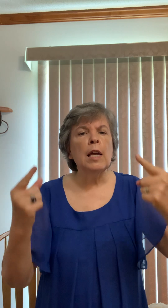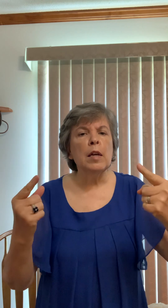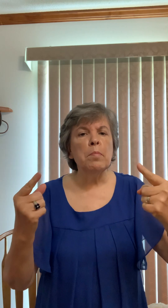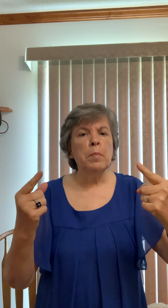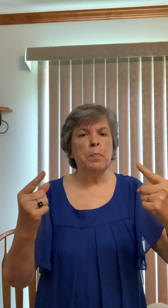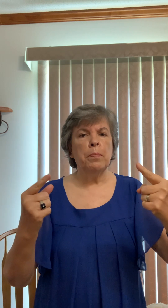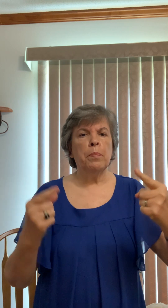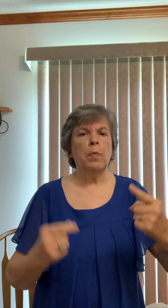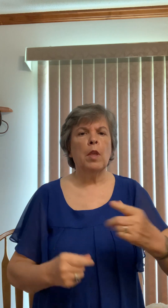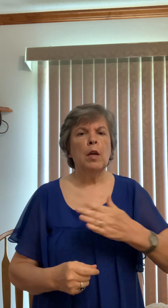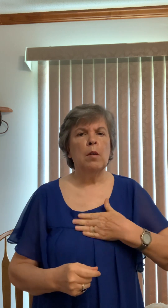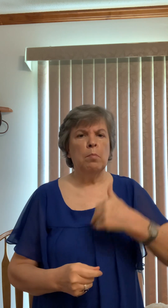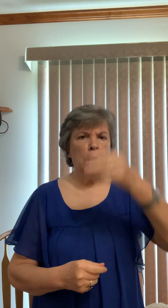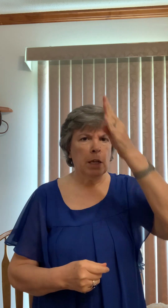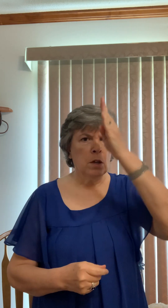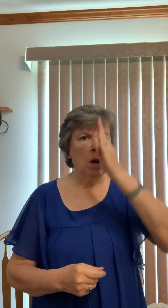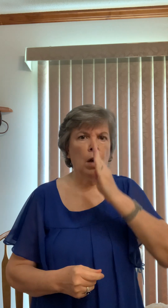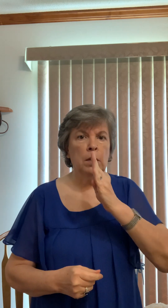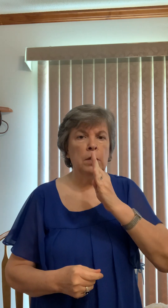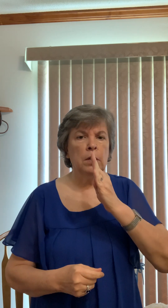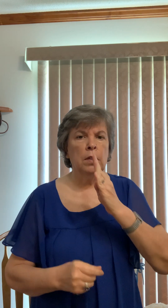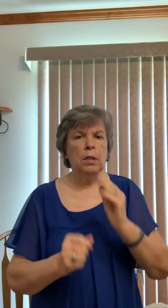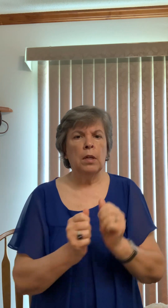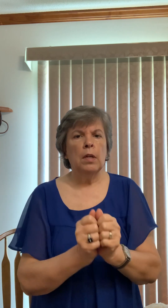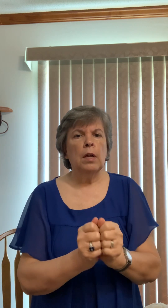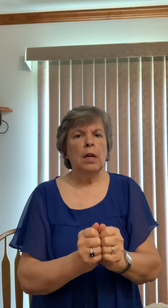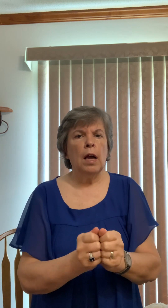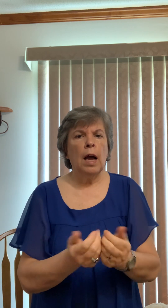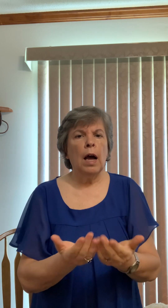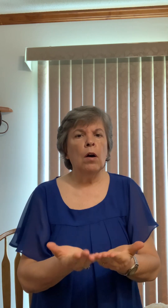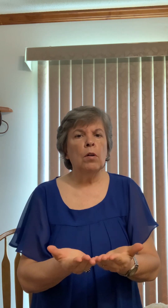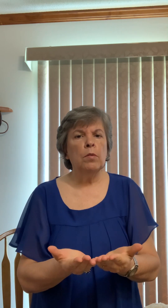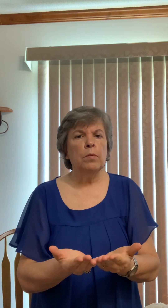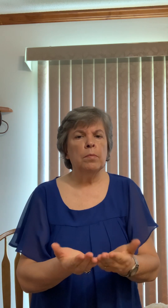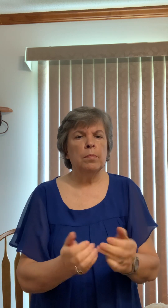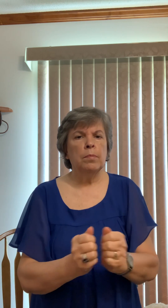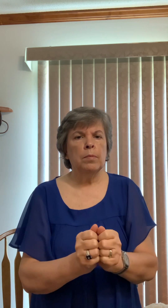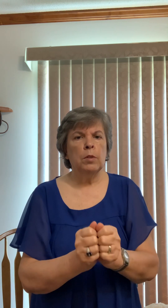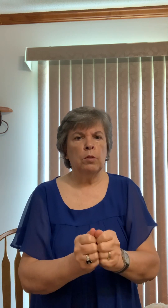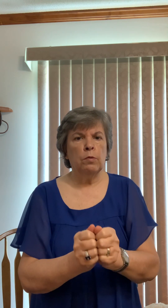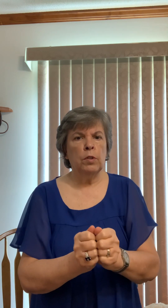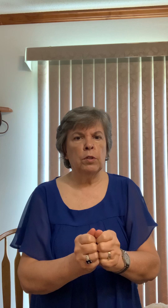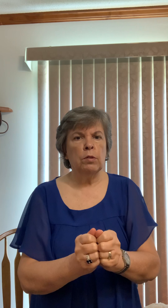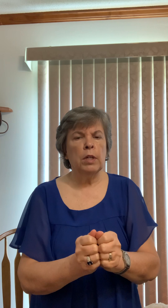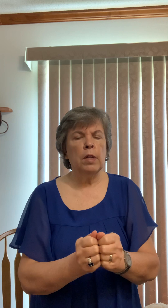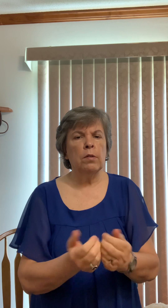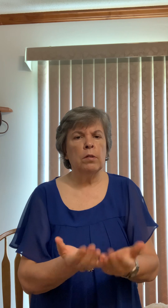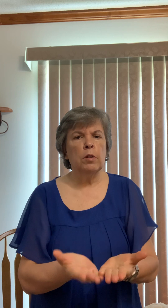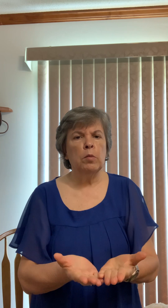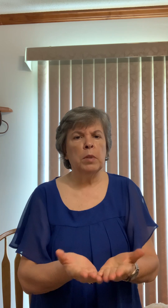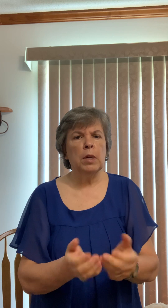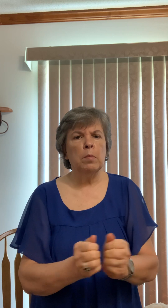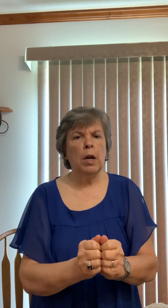proclaim, my God, how, fists are together, open up,